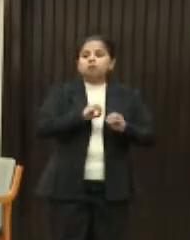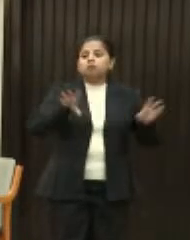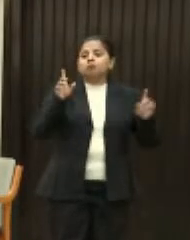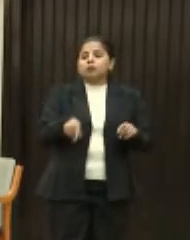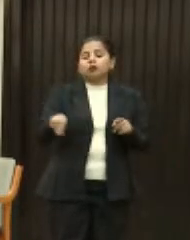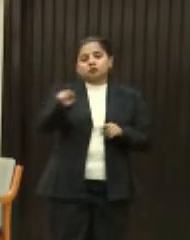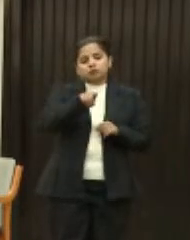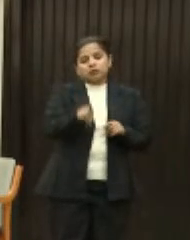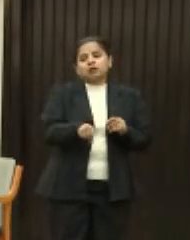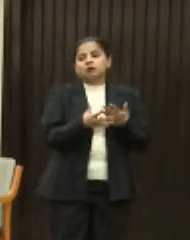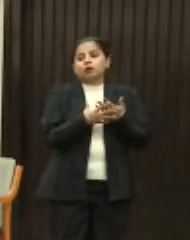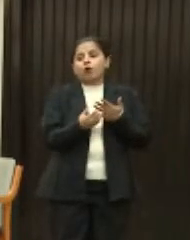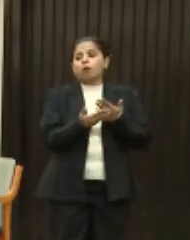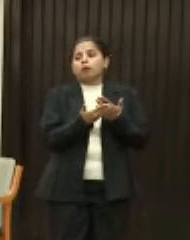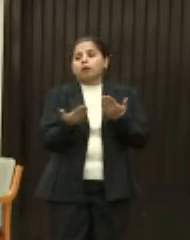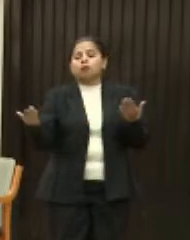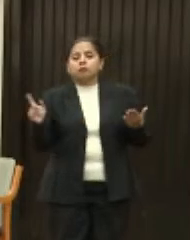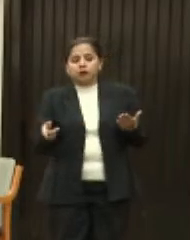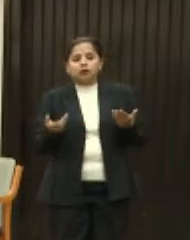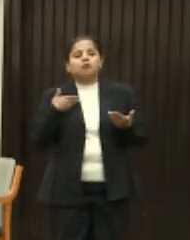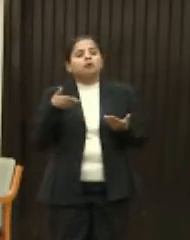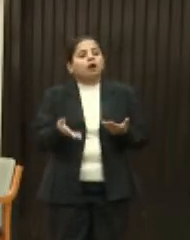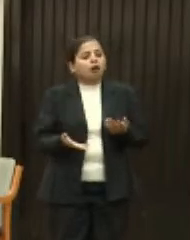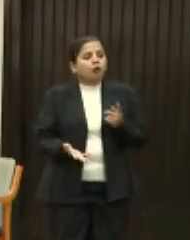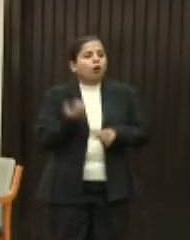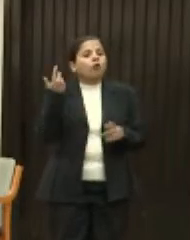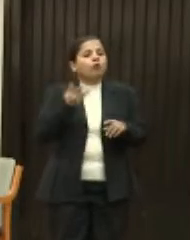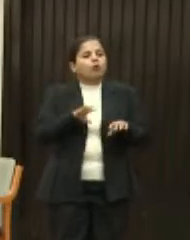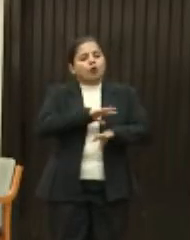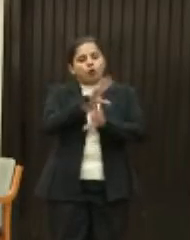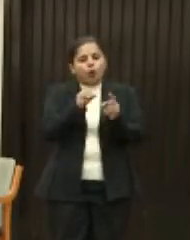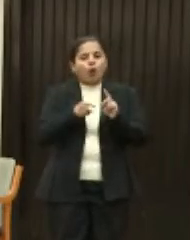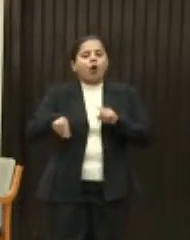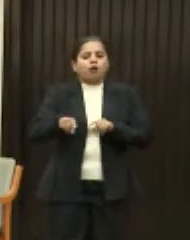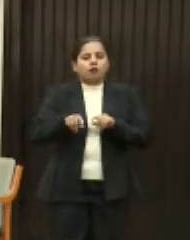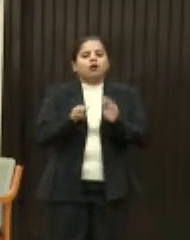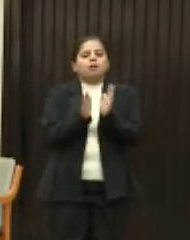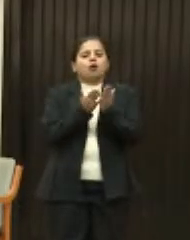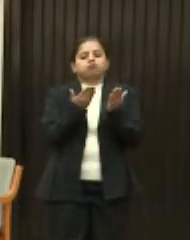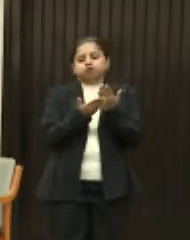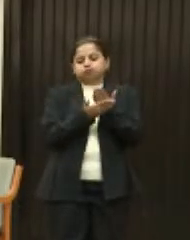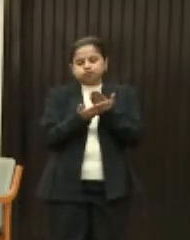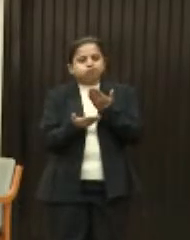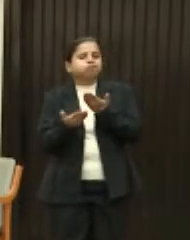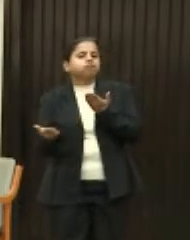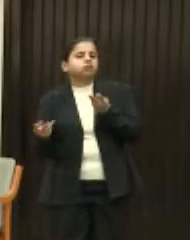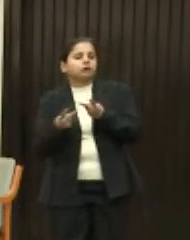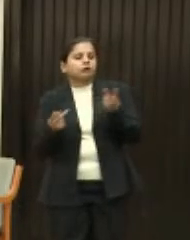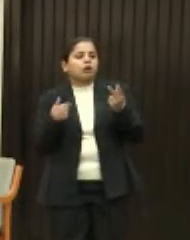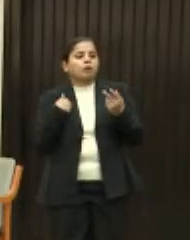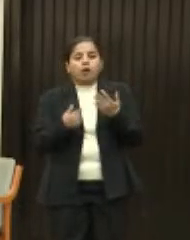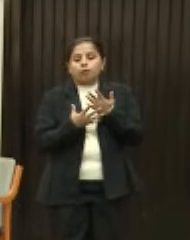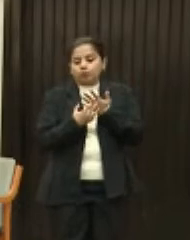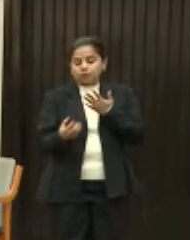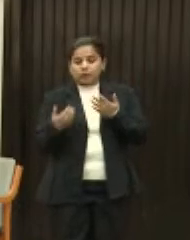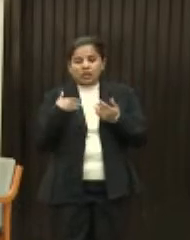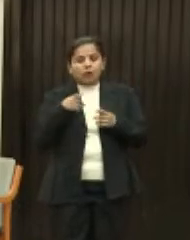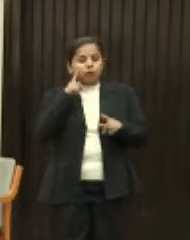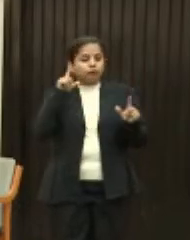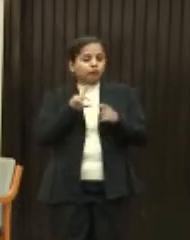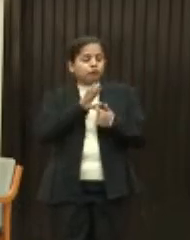have copies. That's how we got all these statutes. And we pruned them